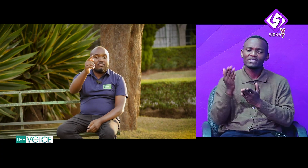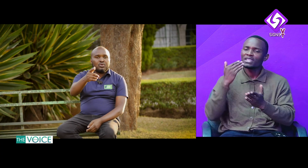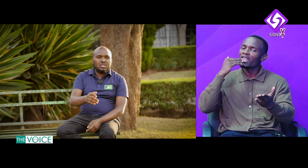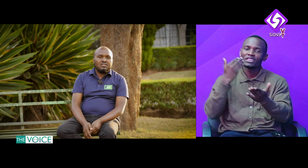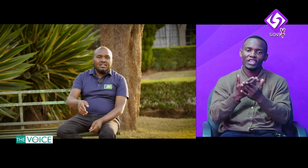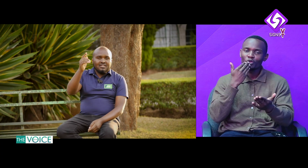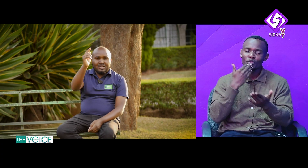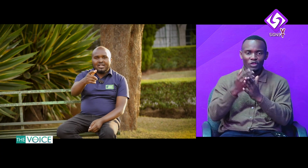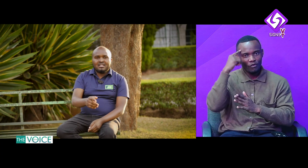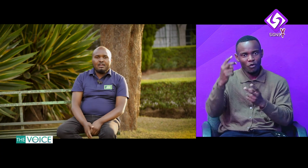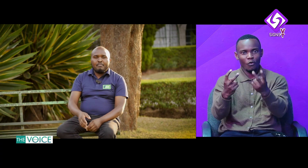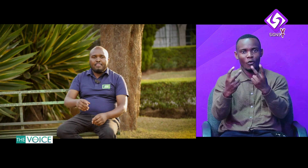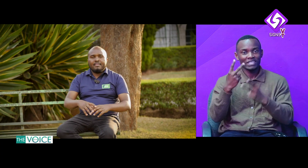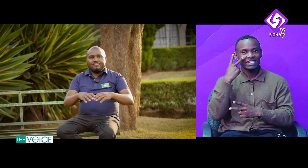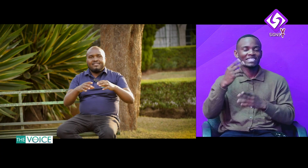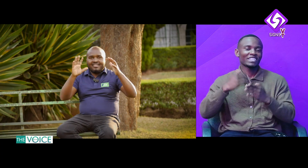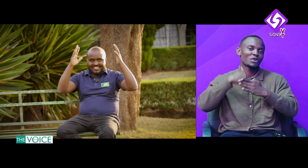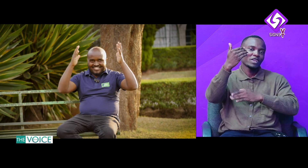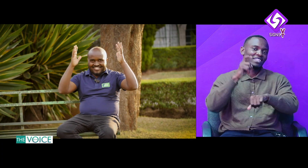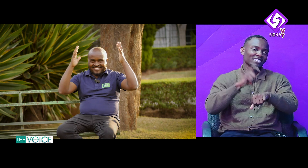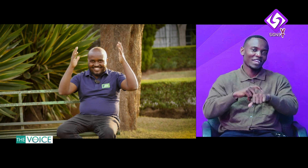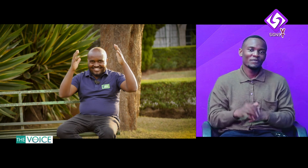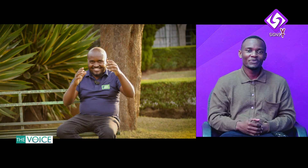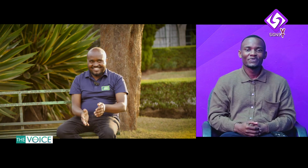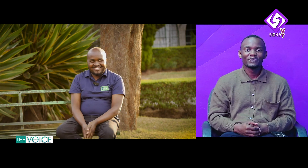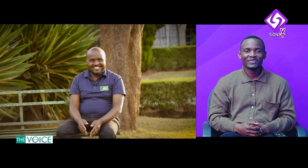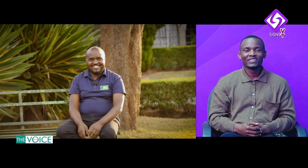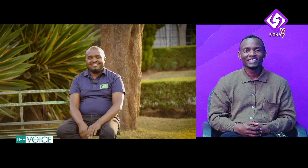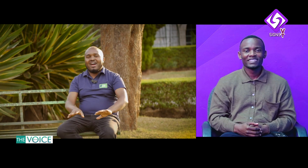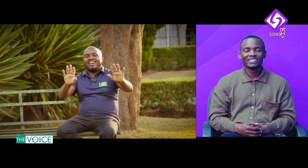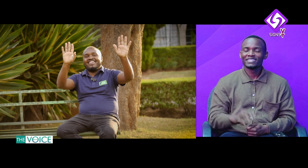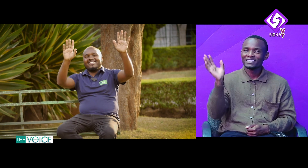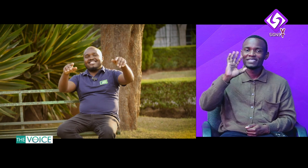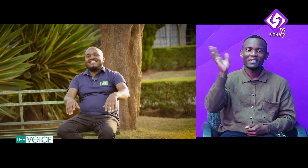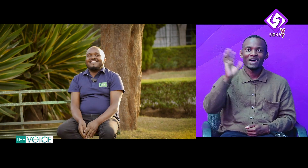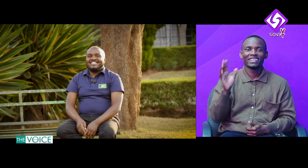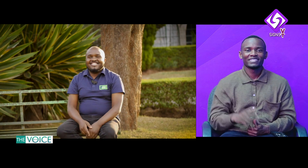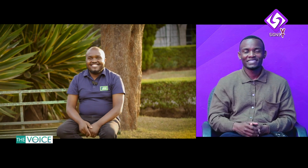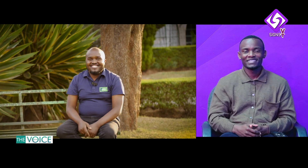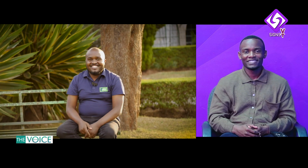Thank you for watching. See you next time. Bye.